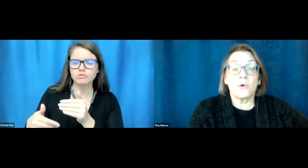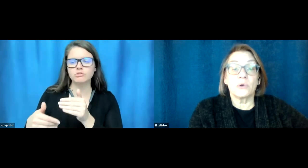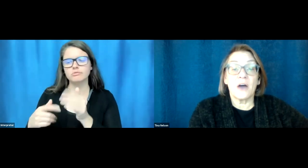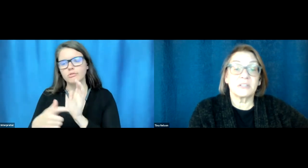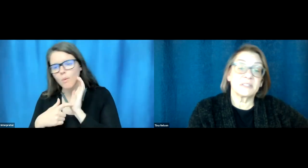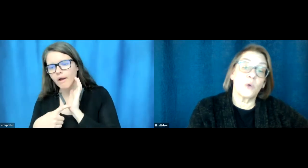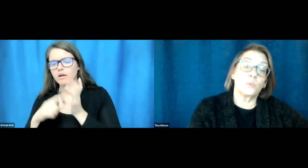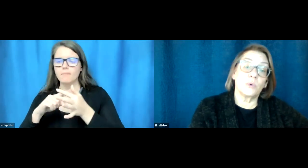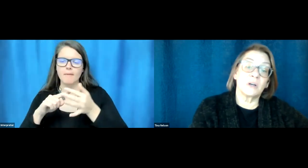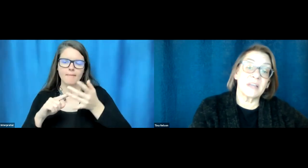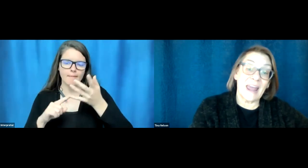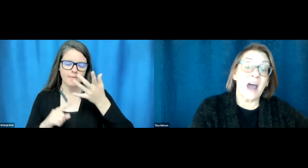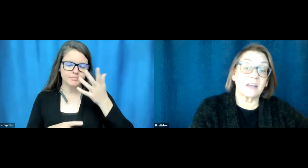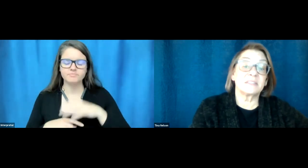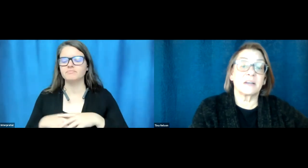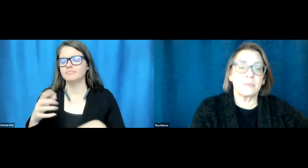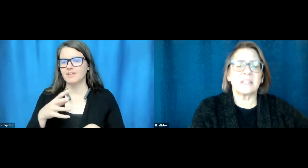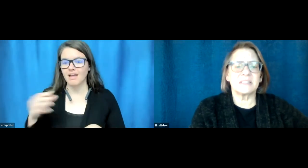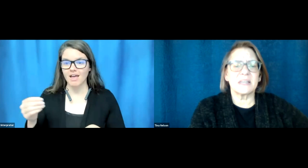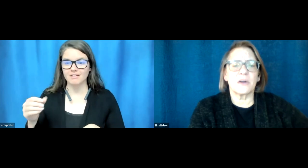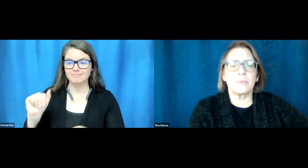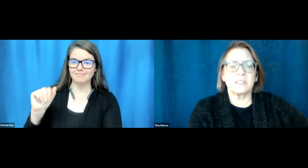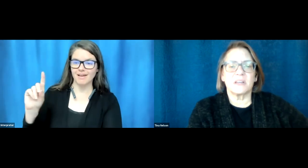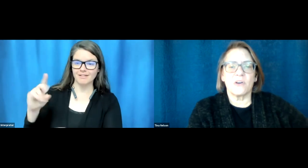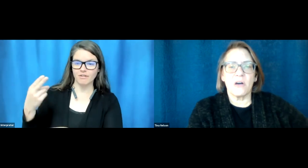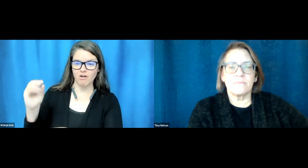about how an ad hoc committee is set up by state law.